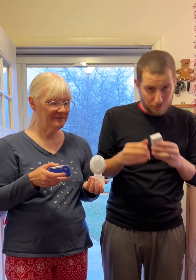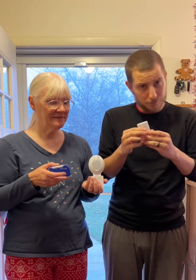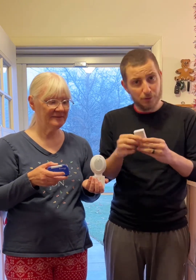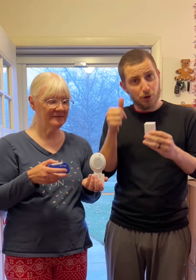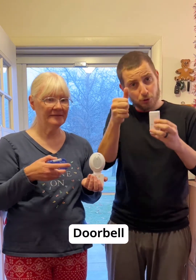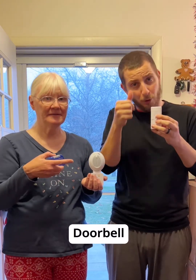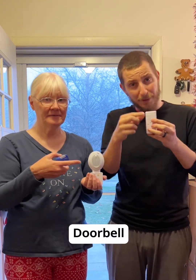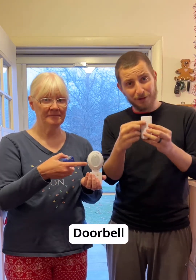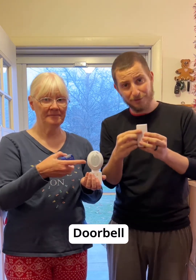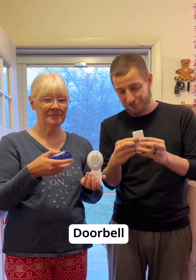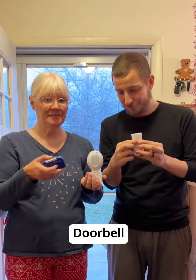Doorbell.